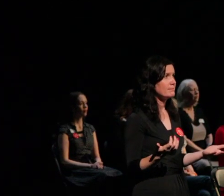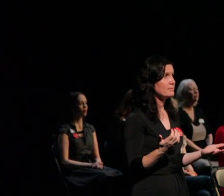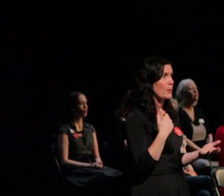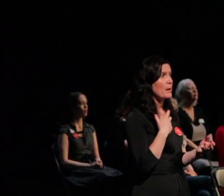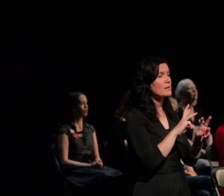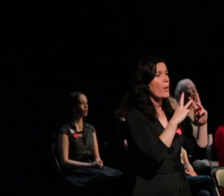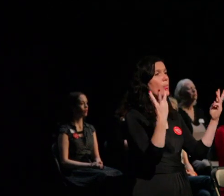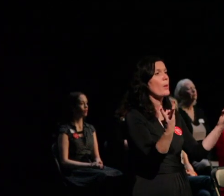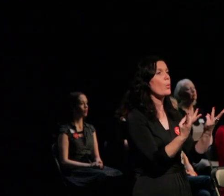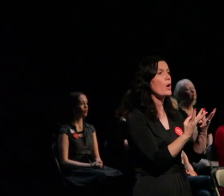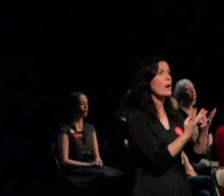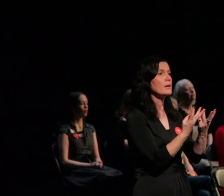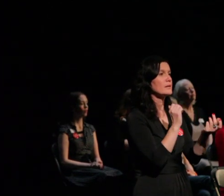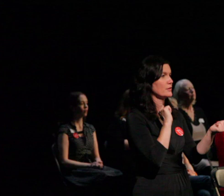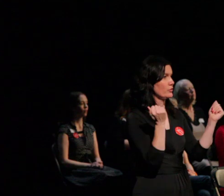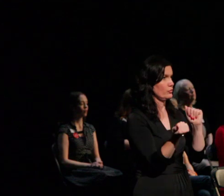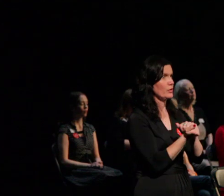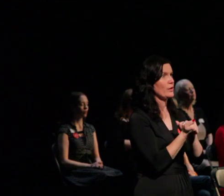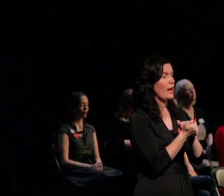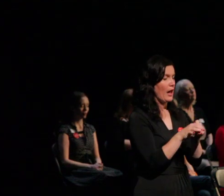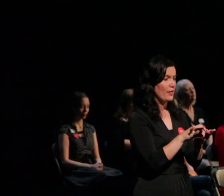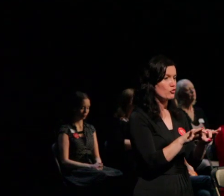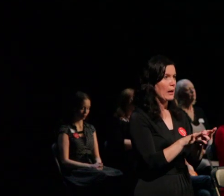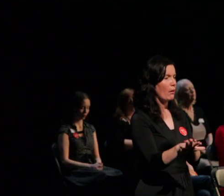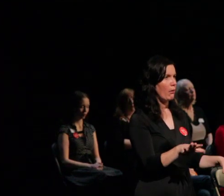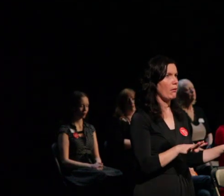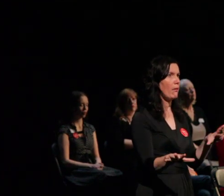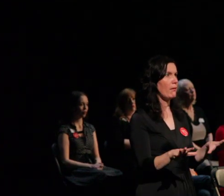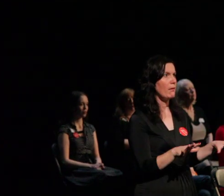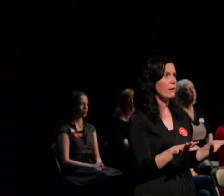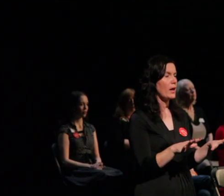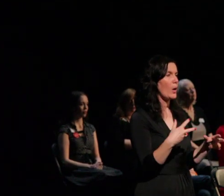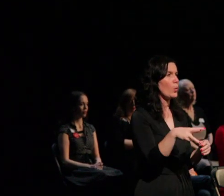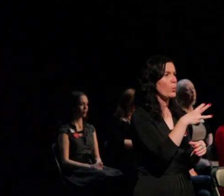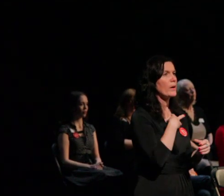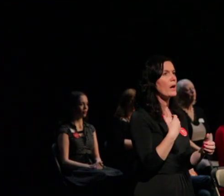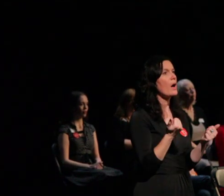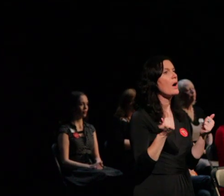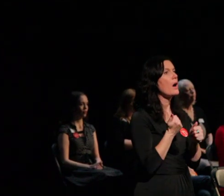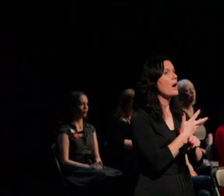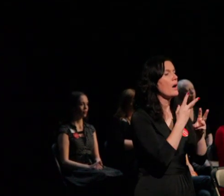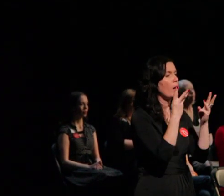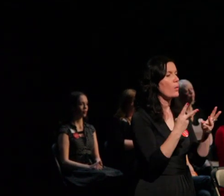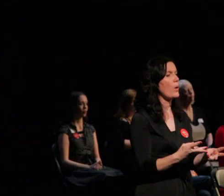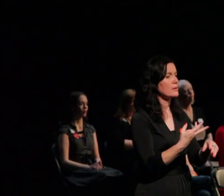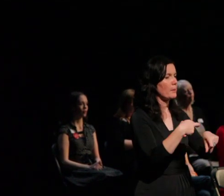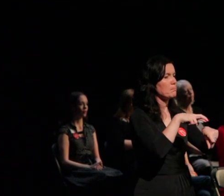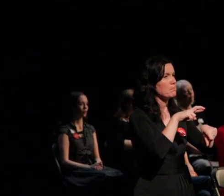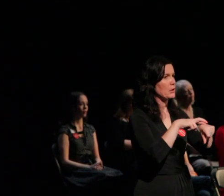the world has turned and the ground has shifted and we all want